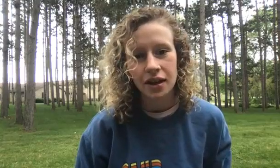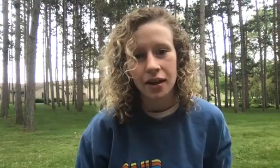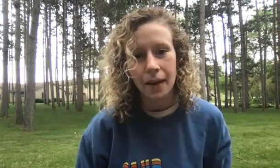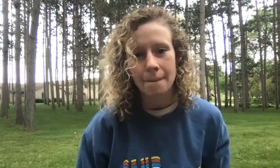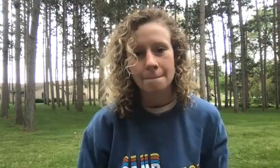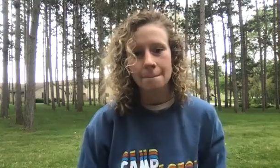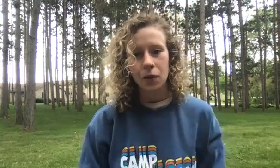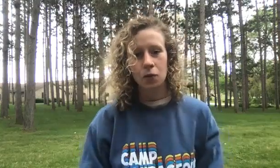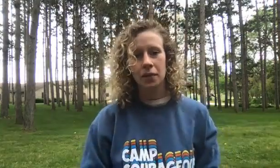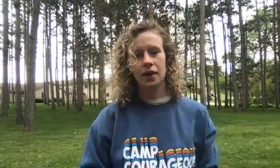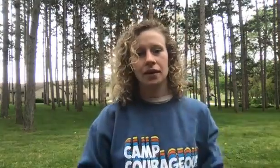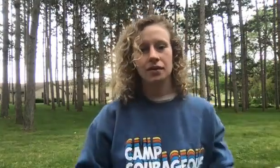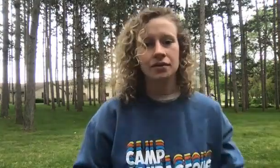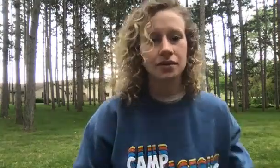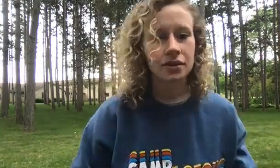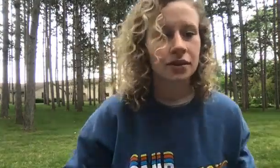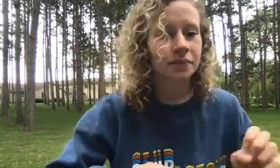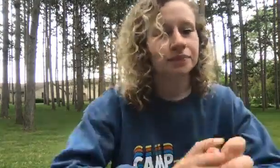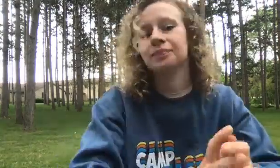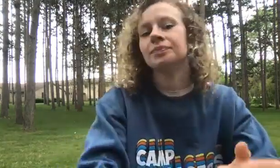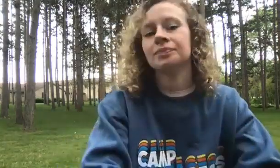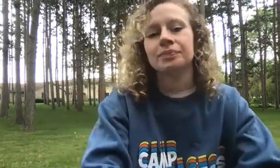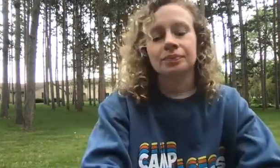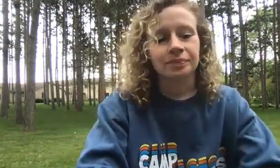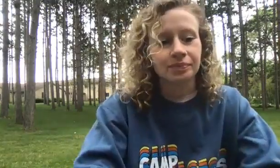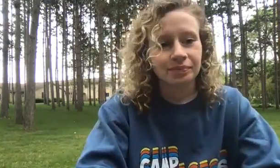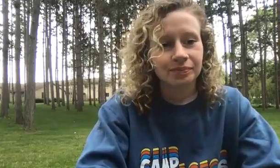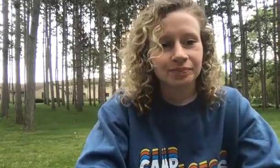a moment.